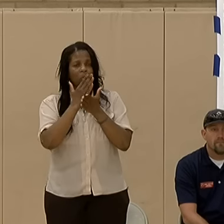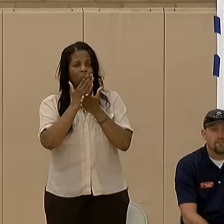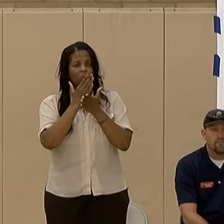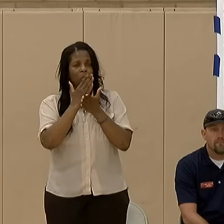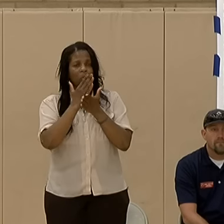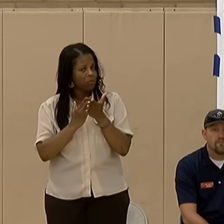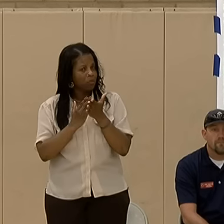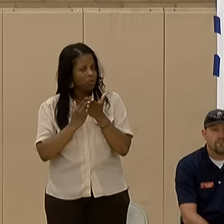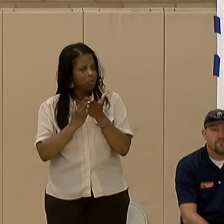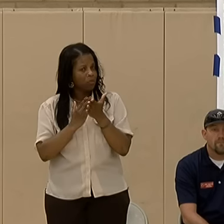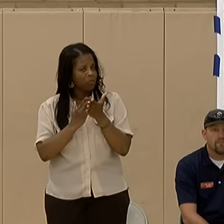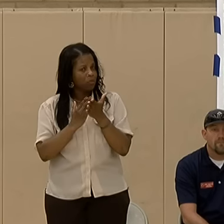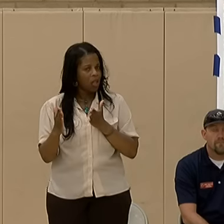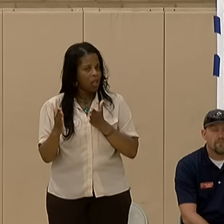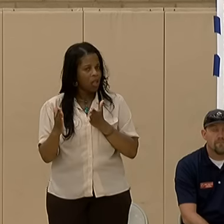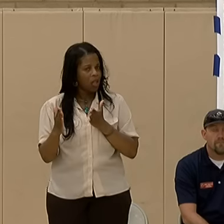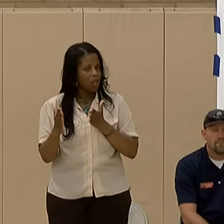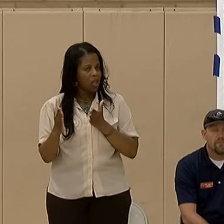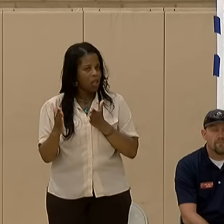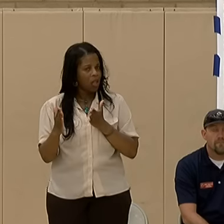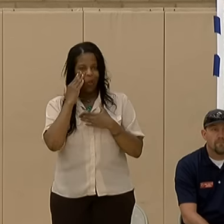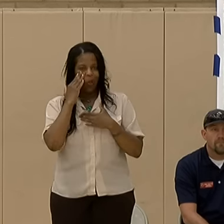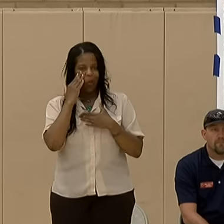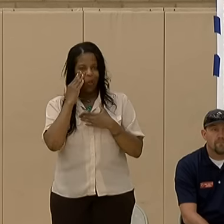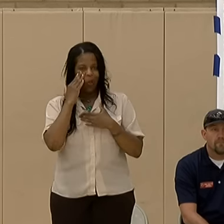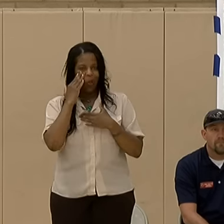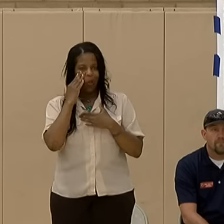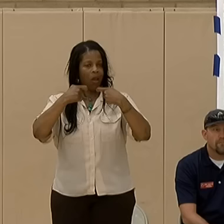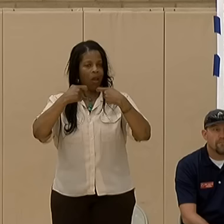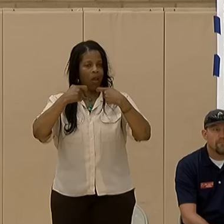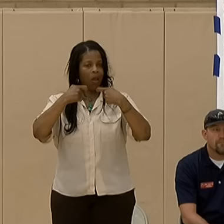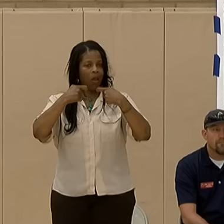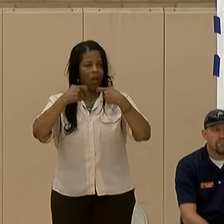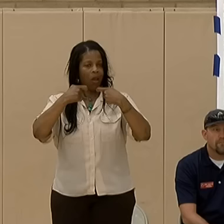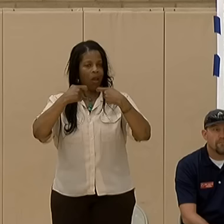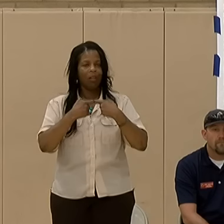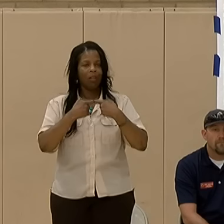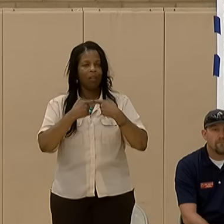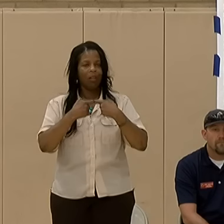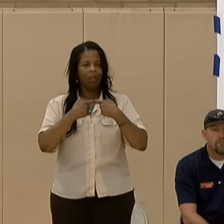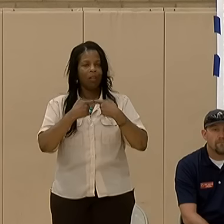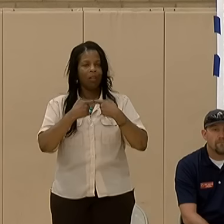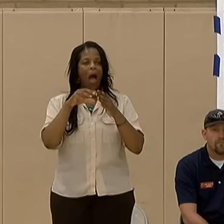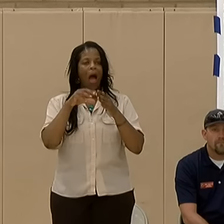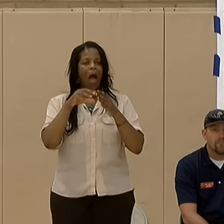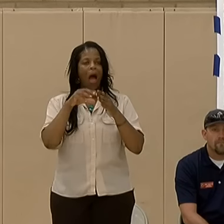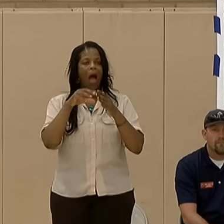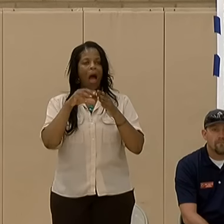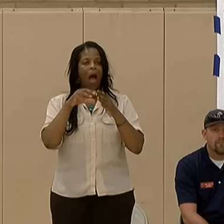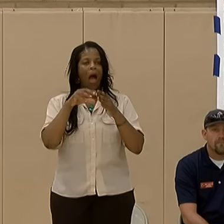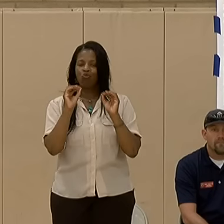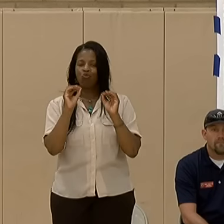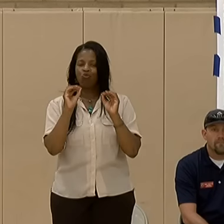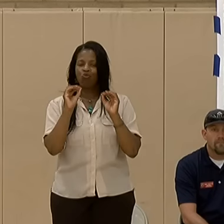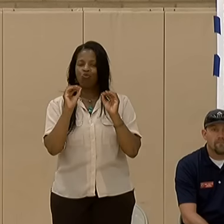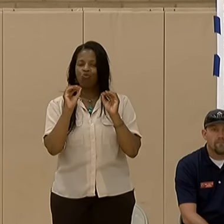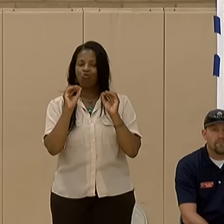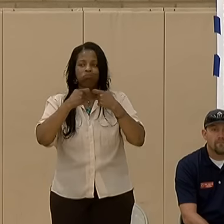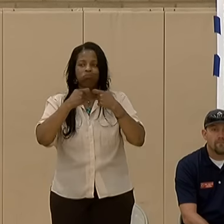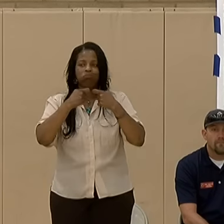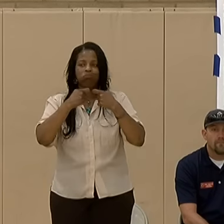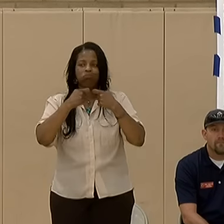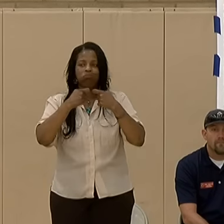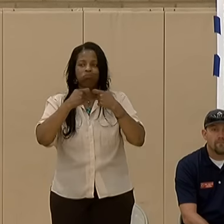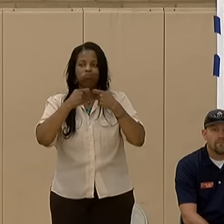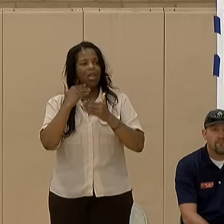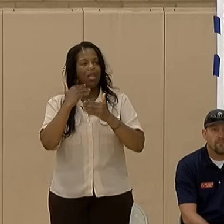out. Southern Cal Edison is putting power lines back in. It's a process. Just like we have a process